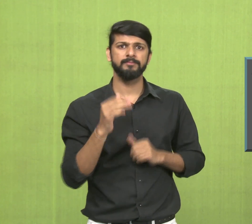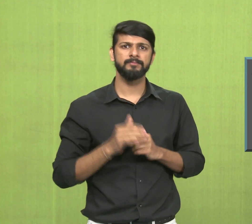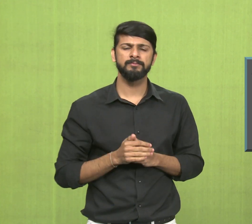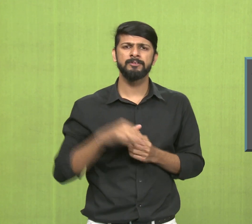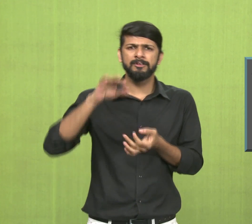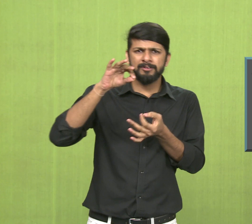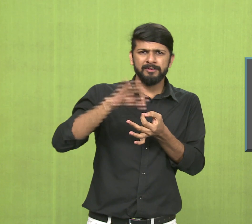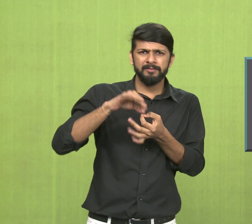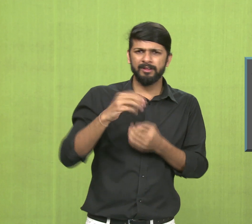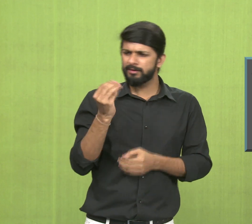Answer number 3.